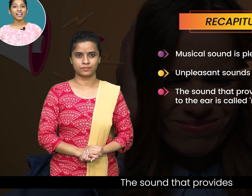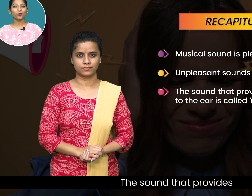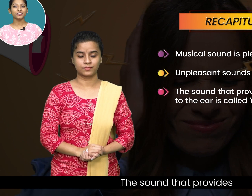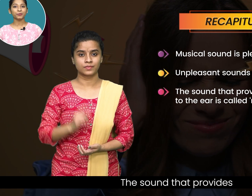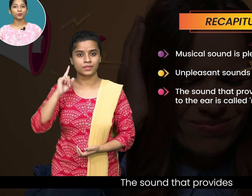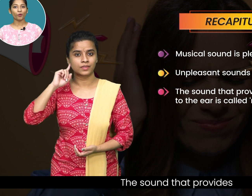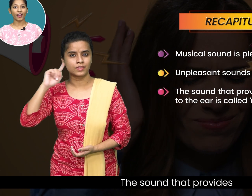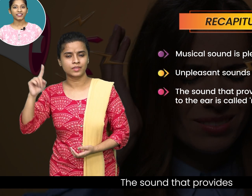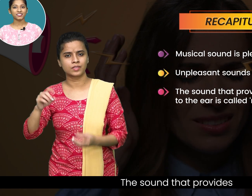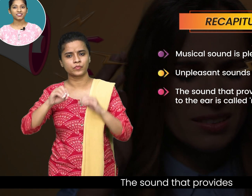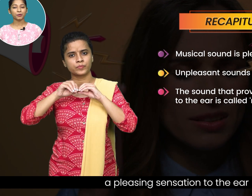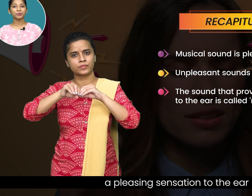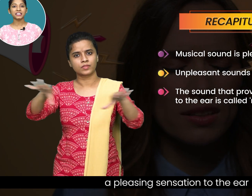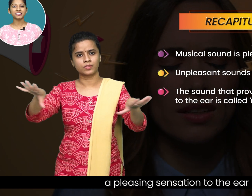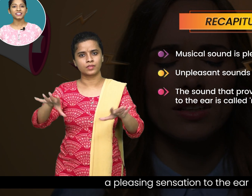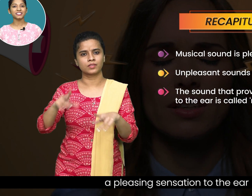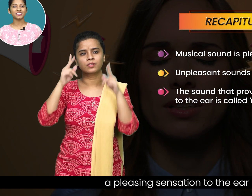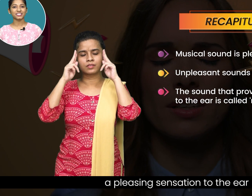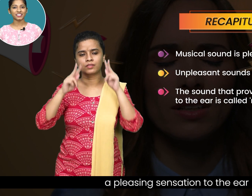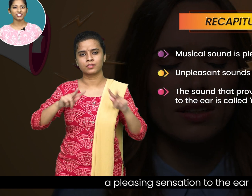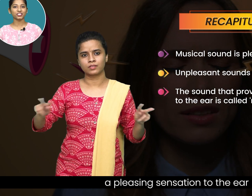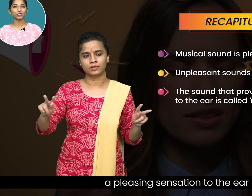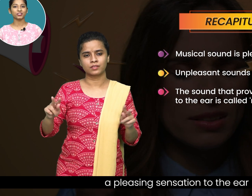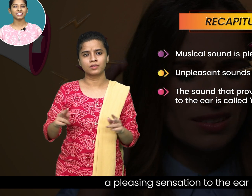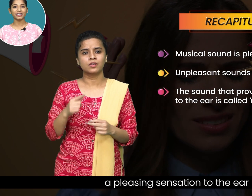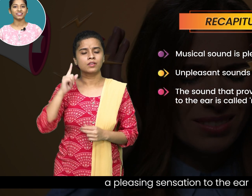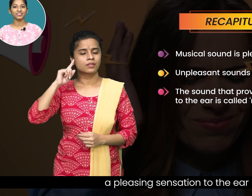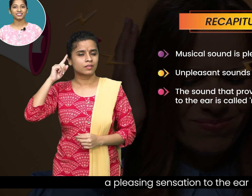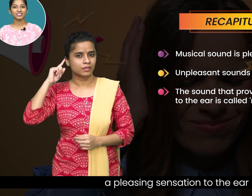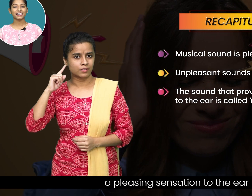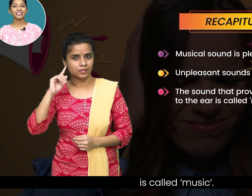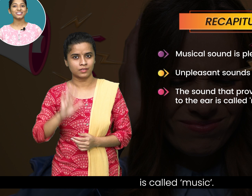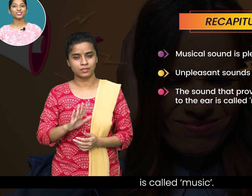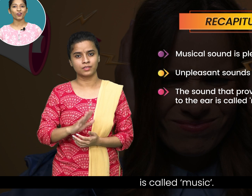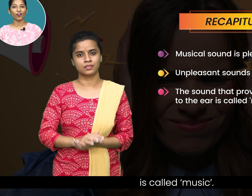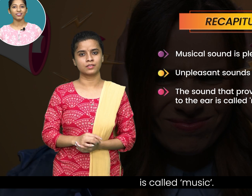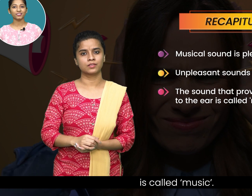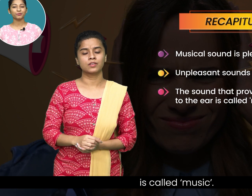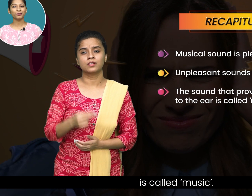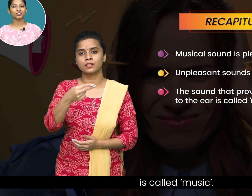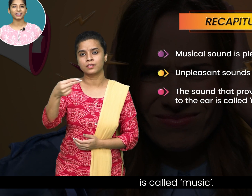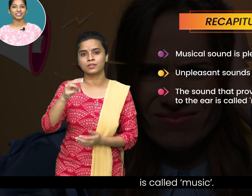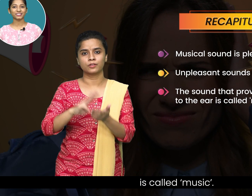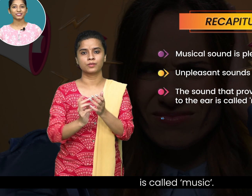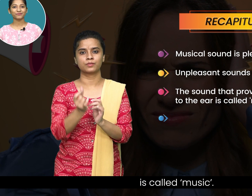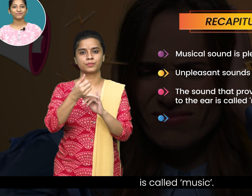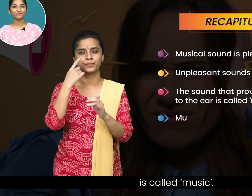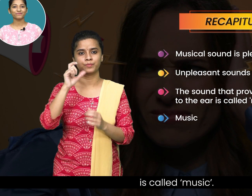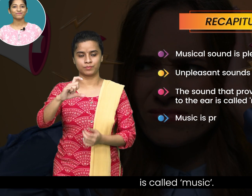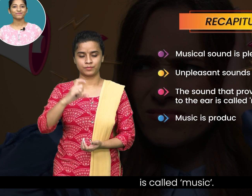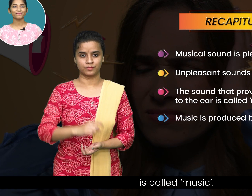The sound that provides a pleasing sensation to the ear is called music.